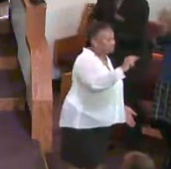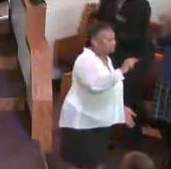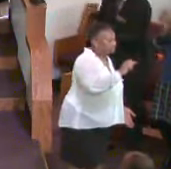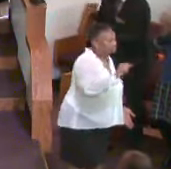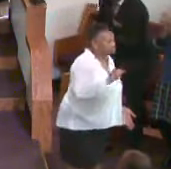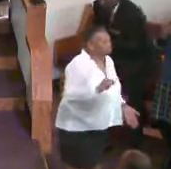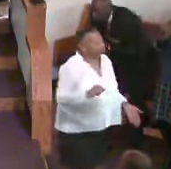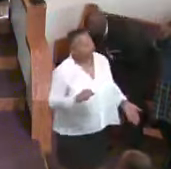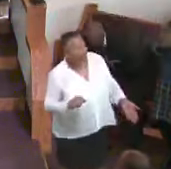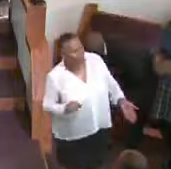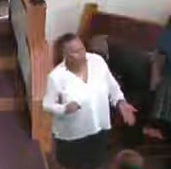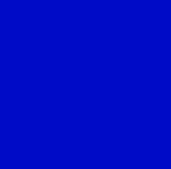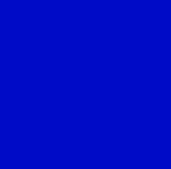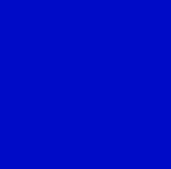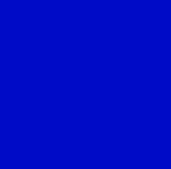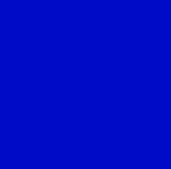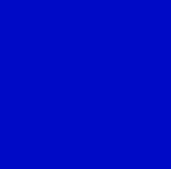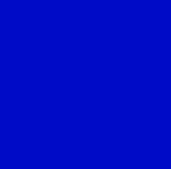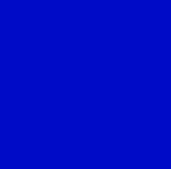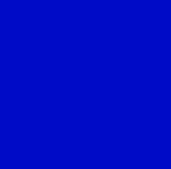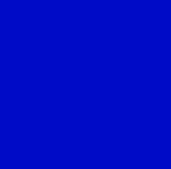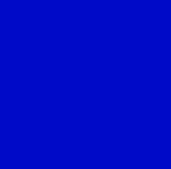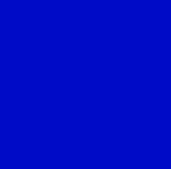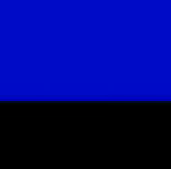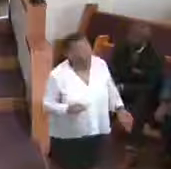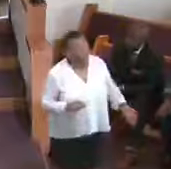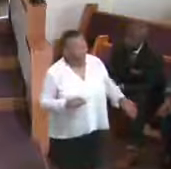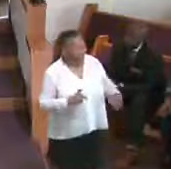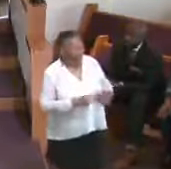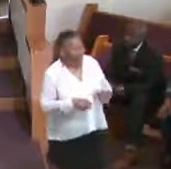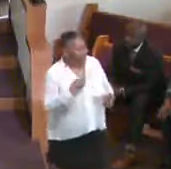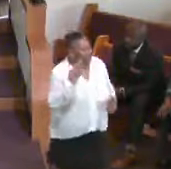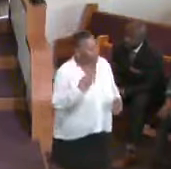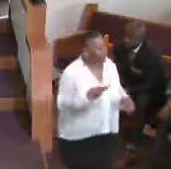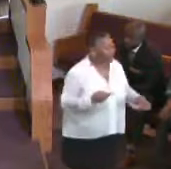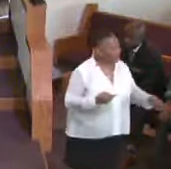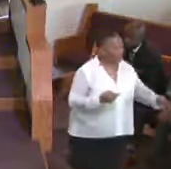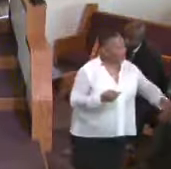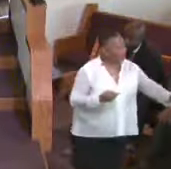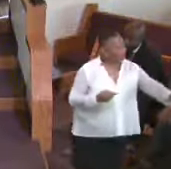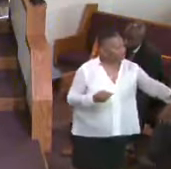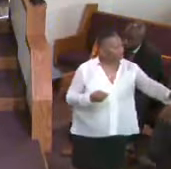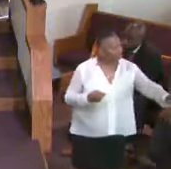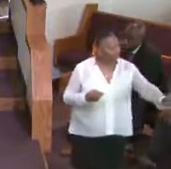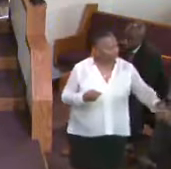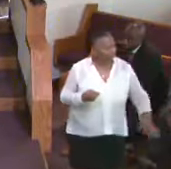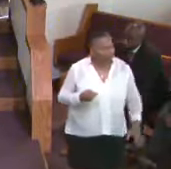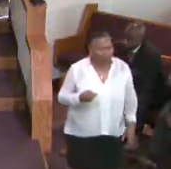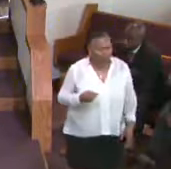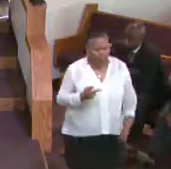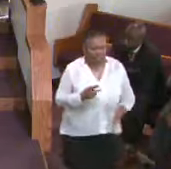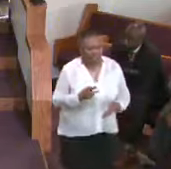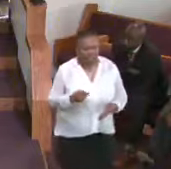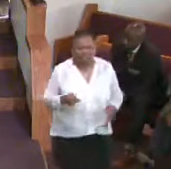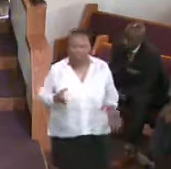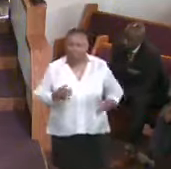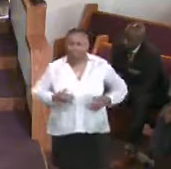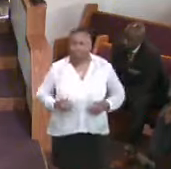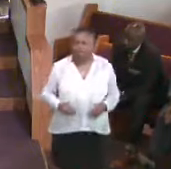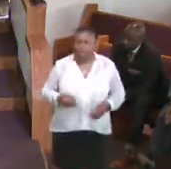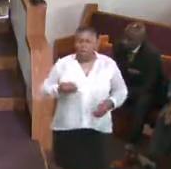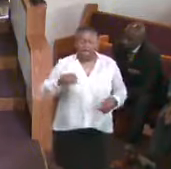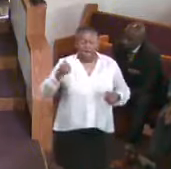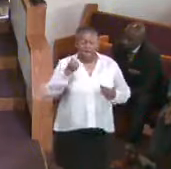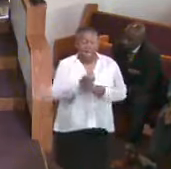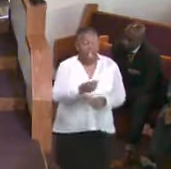personally, I don't need any outside endorsement. Every year, you all make me feel like Pastor of the Year. So that's